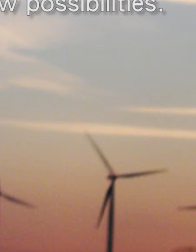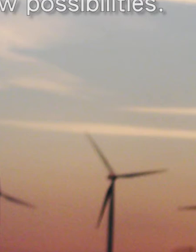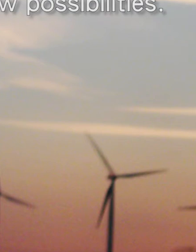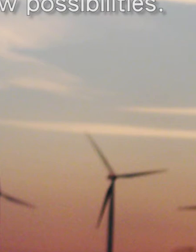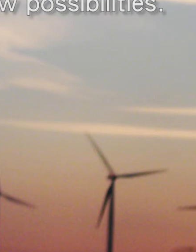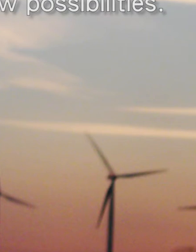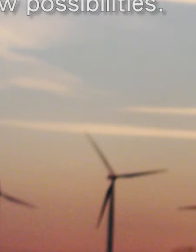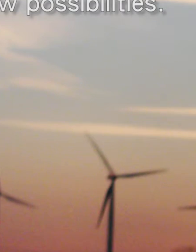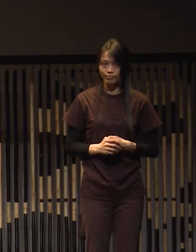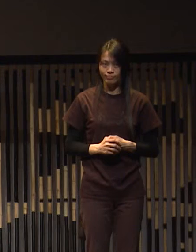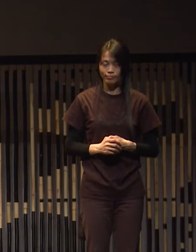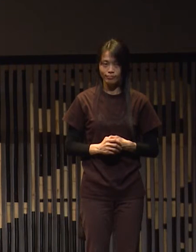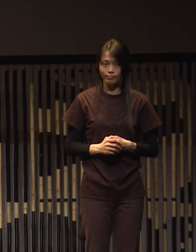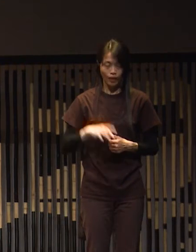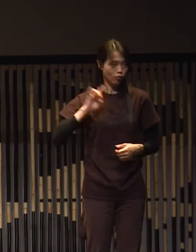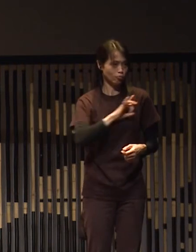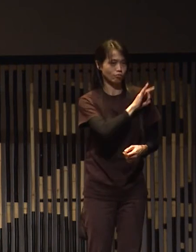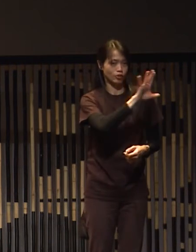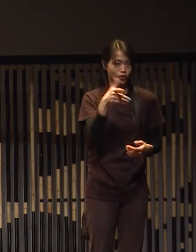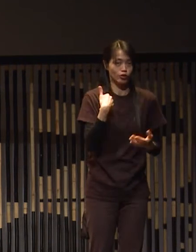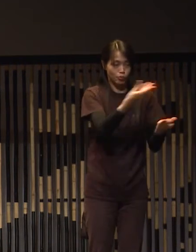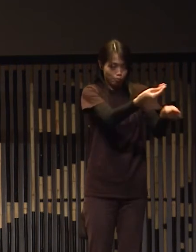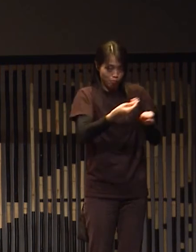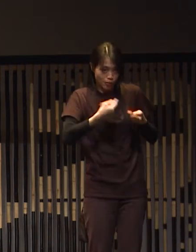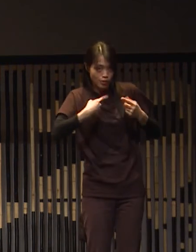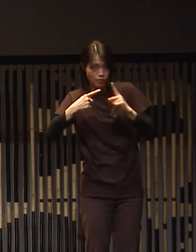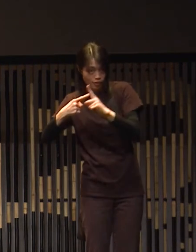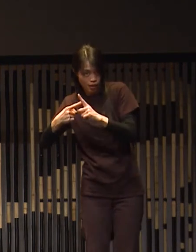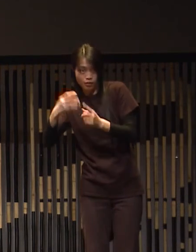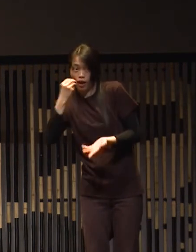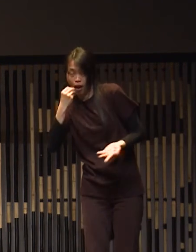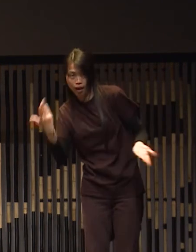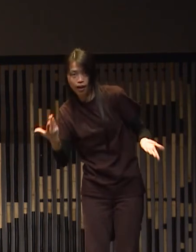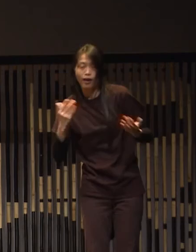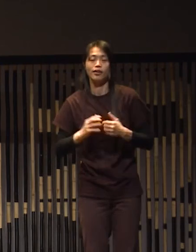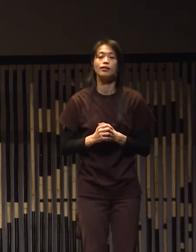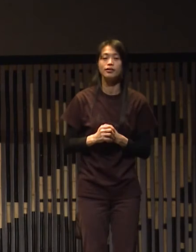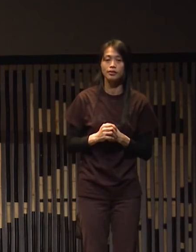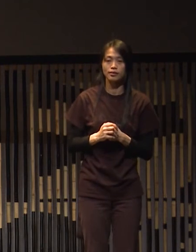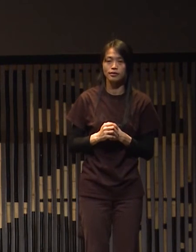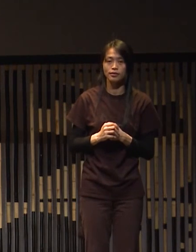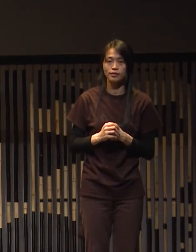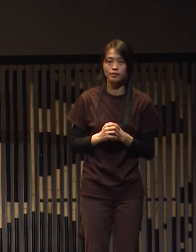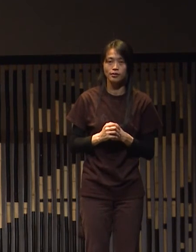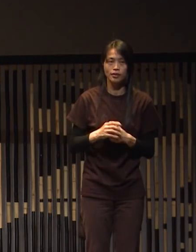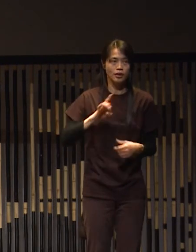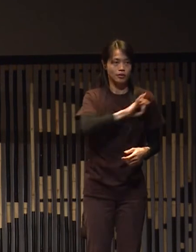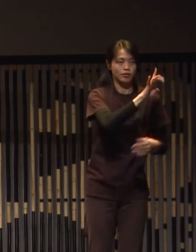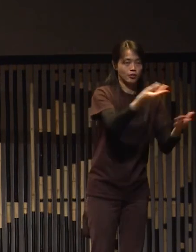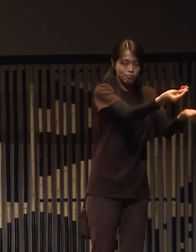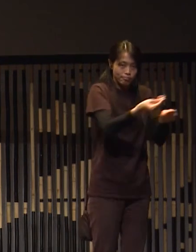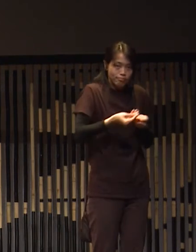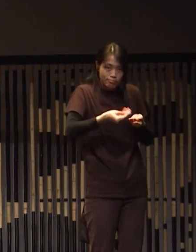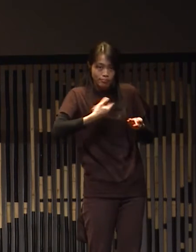transform the difficulties, transform the givens into new possibilities. Human